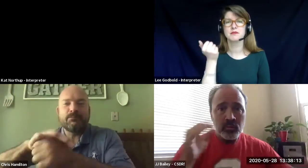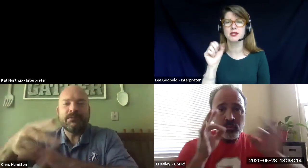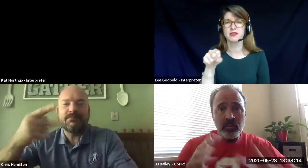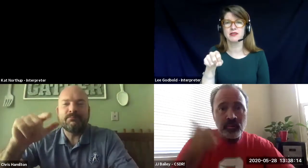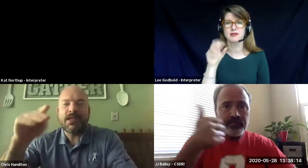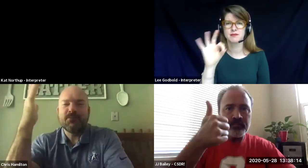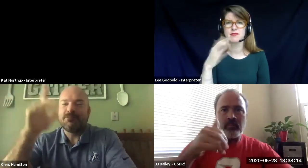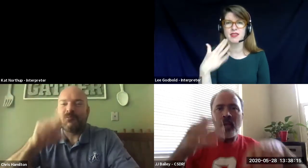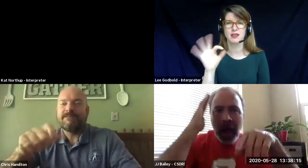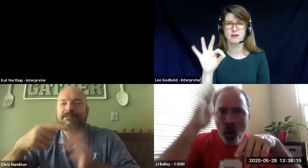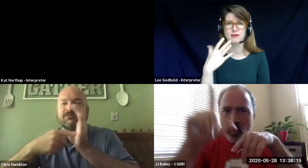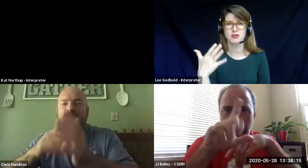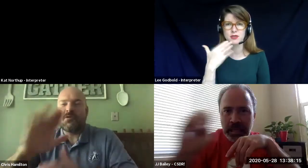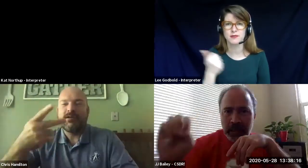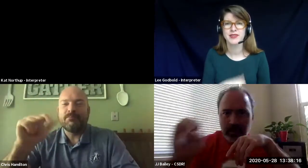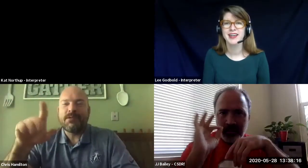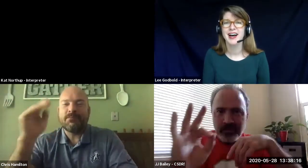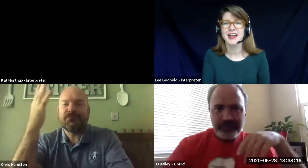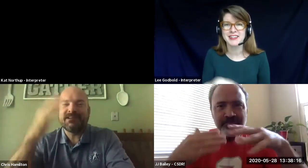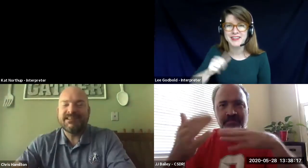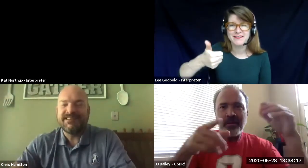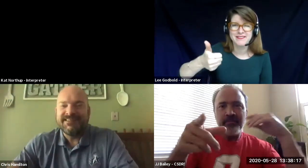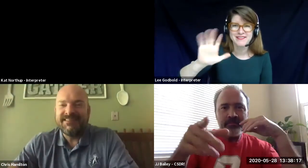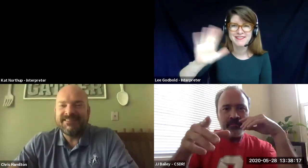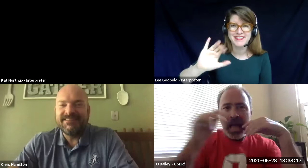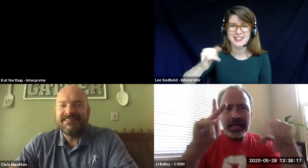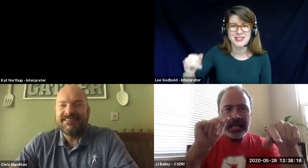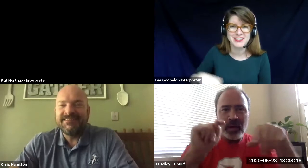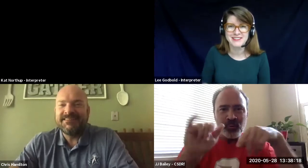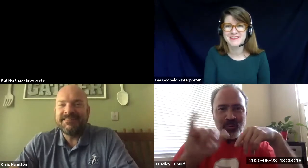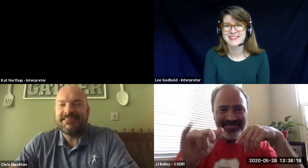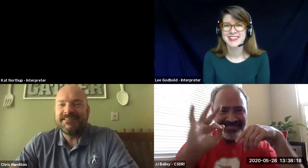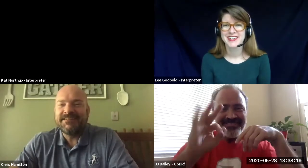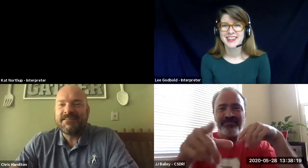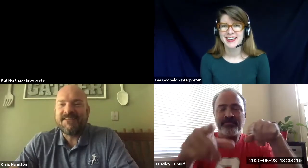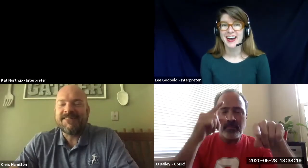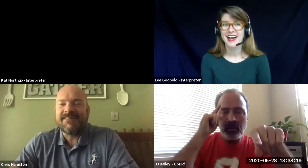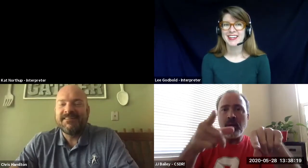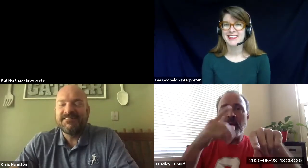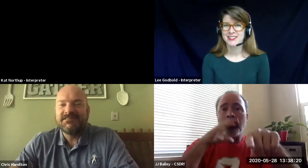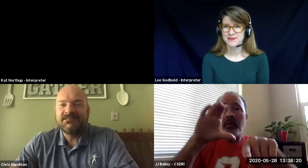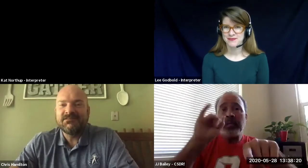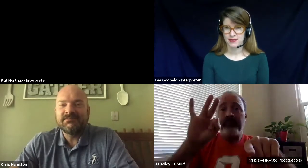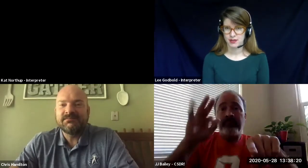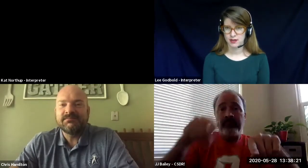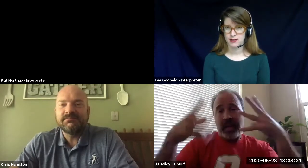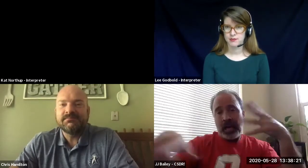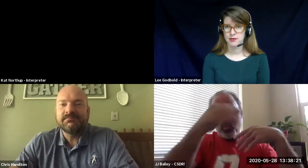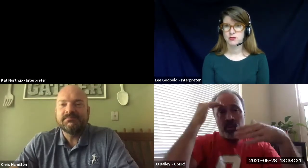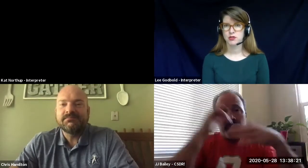Better, yes. Thank you. Much better. Hi, Lee. Hi, Jesse. Hi, Katie, too.